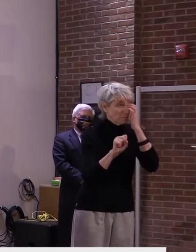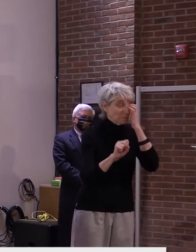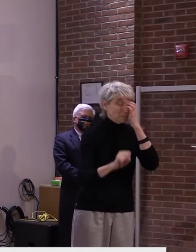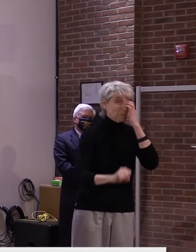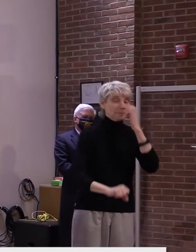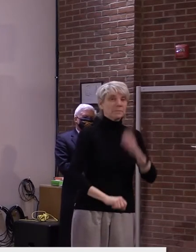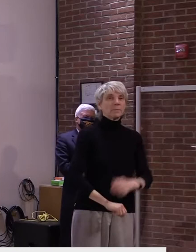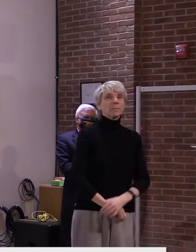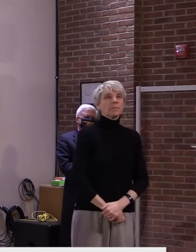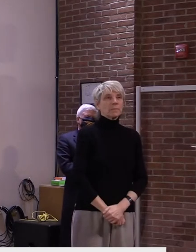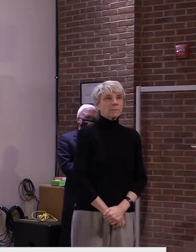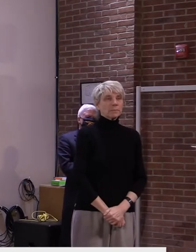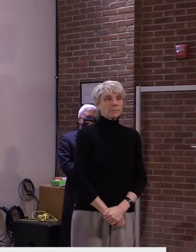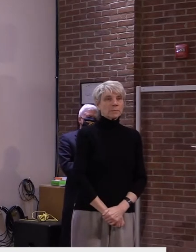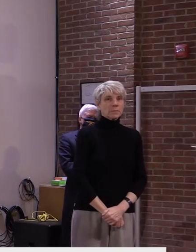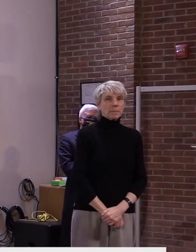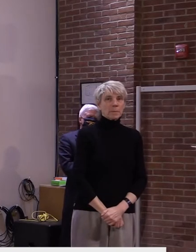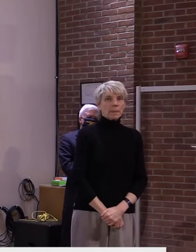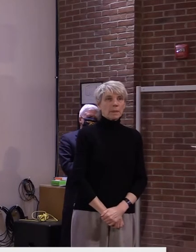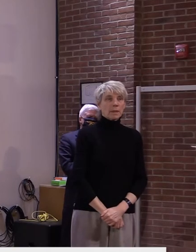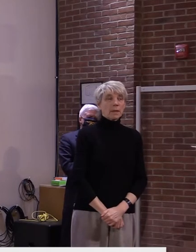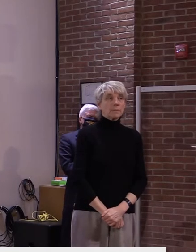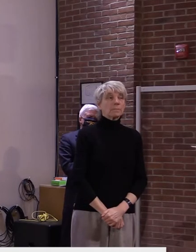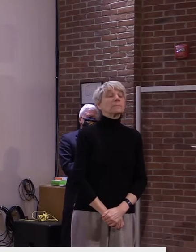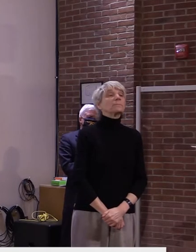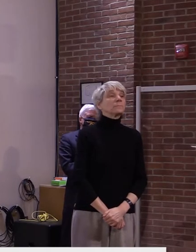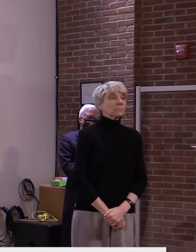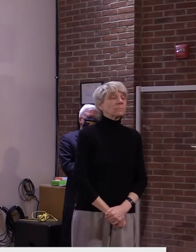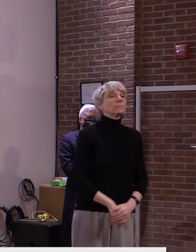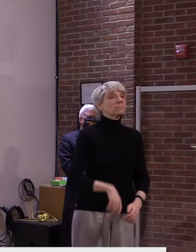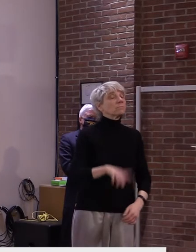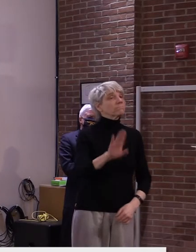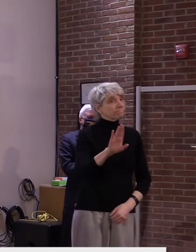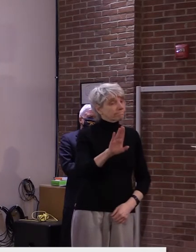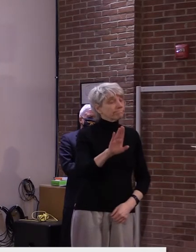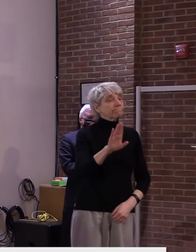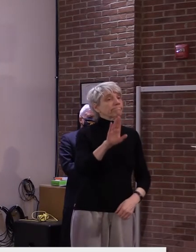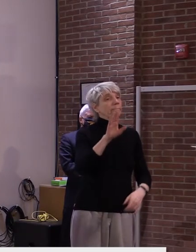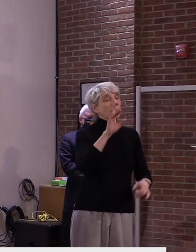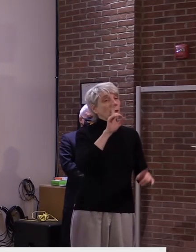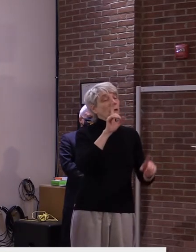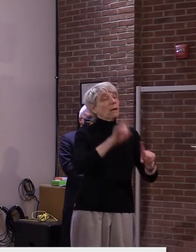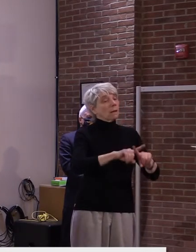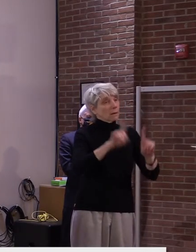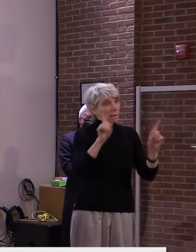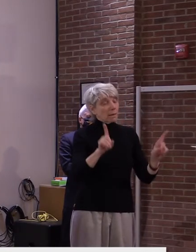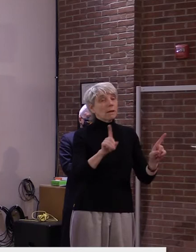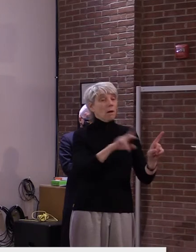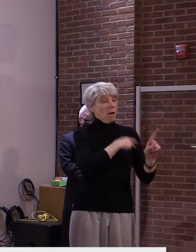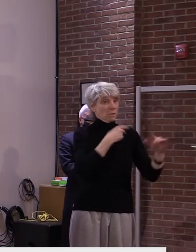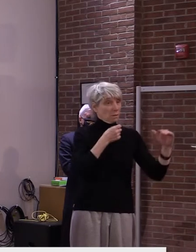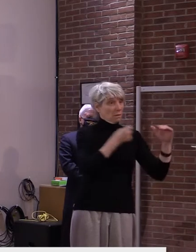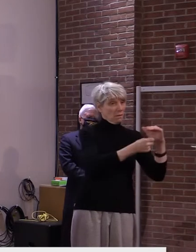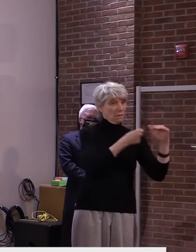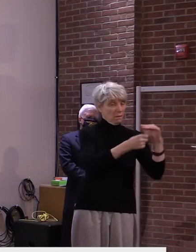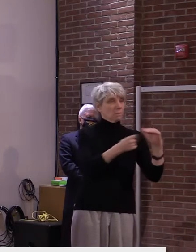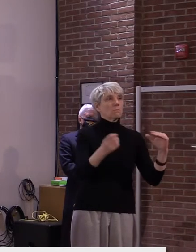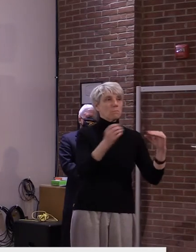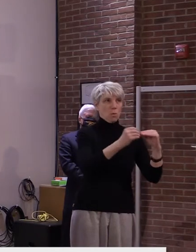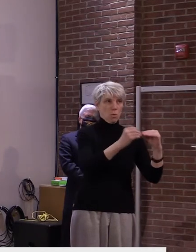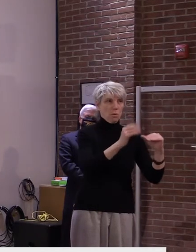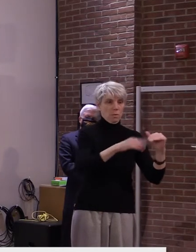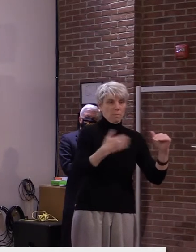news. There has been an uptick in hospitalizations. Yesterday's